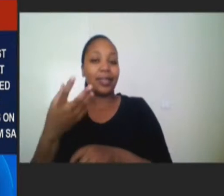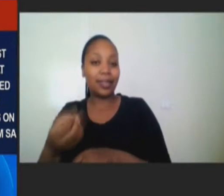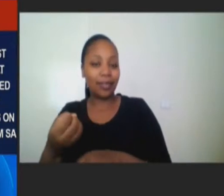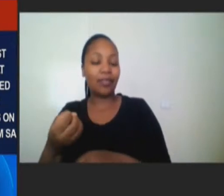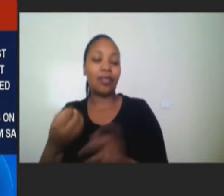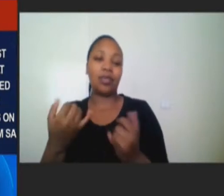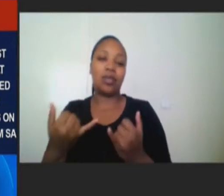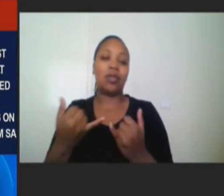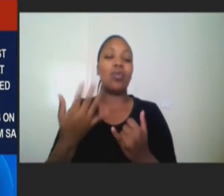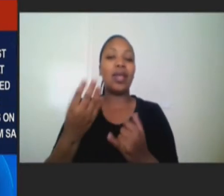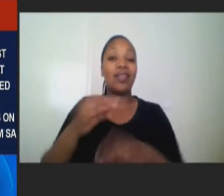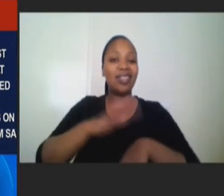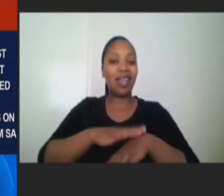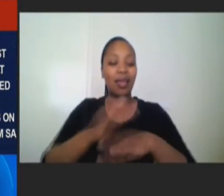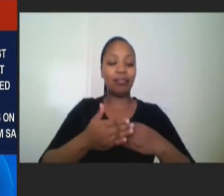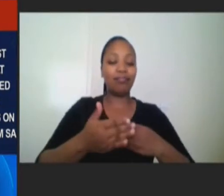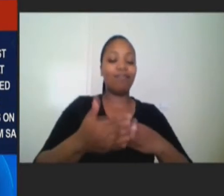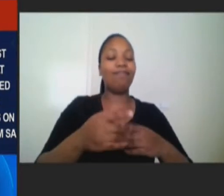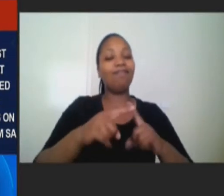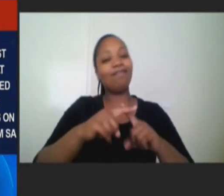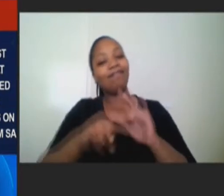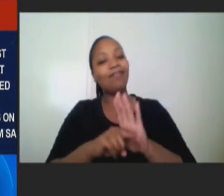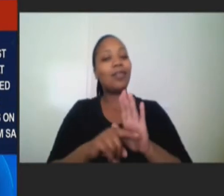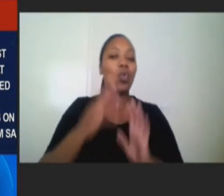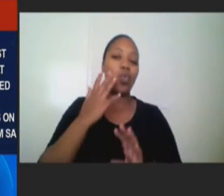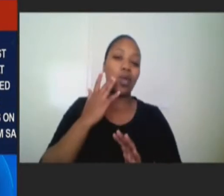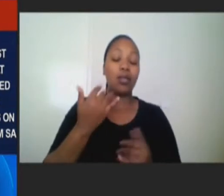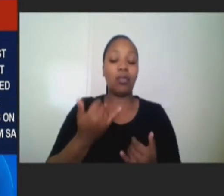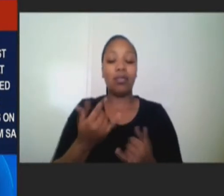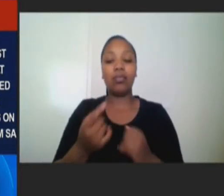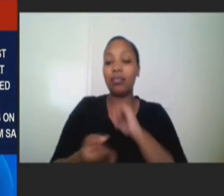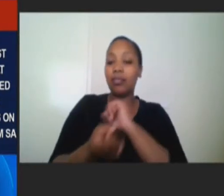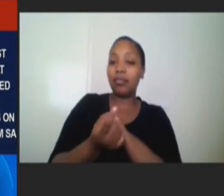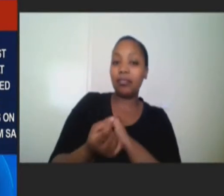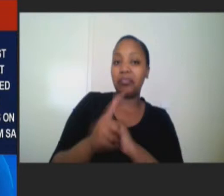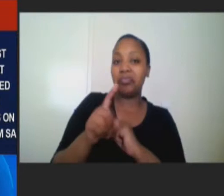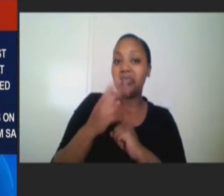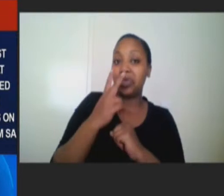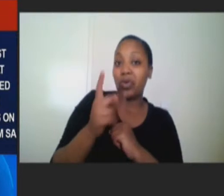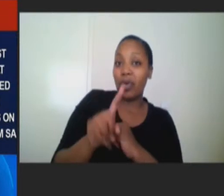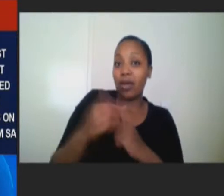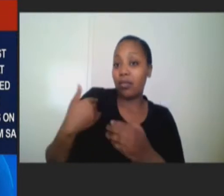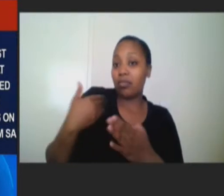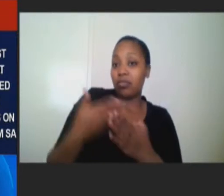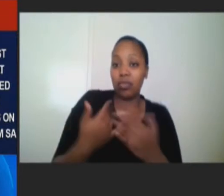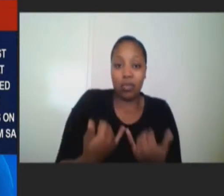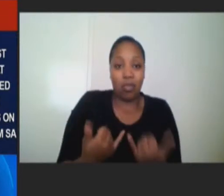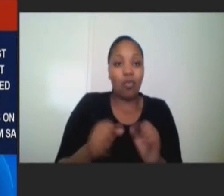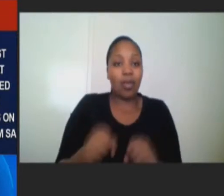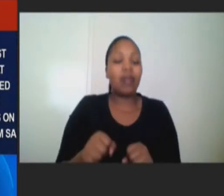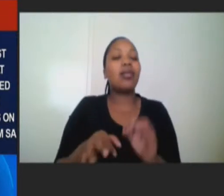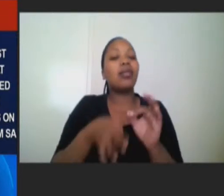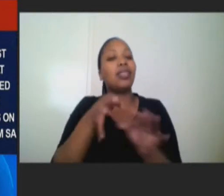but they can talk about what we are seeing at the moment and maybe expand on what has already been shown on the slide.